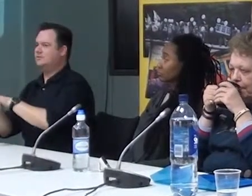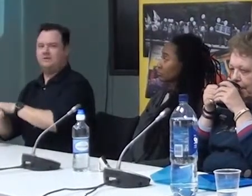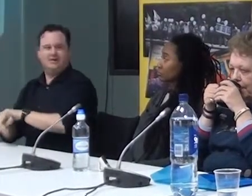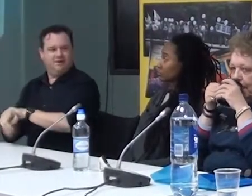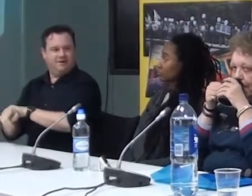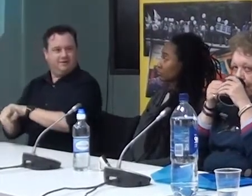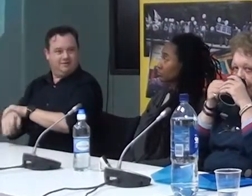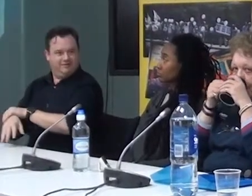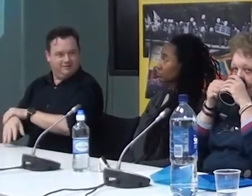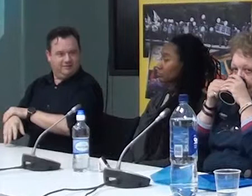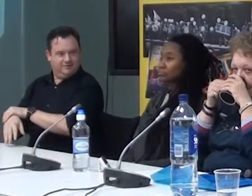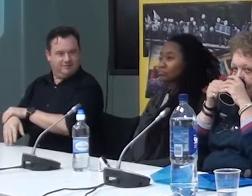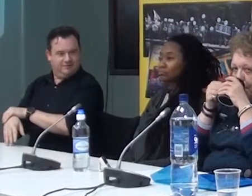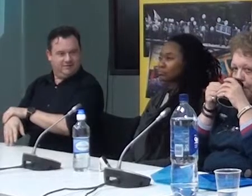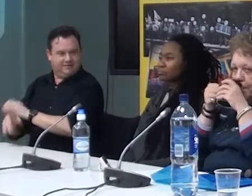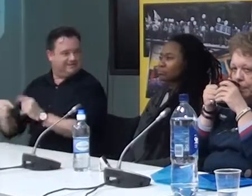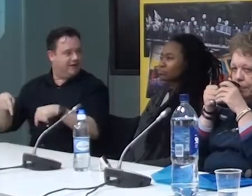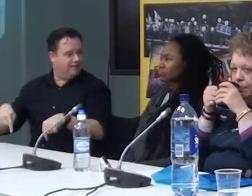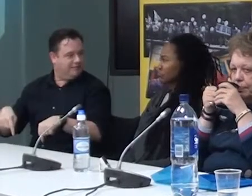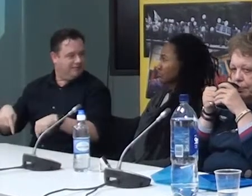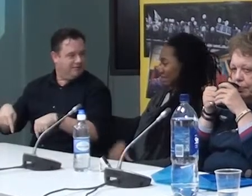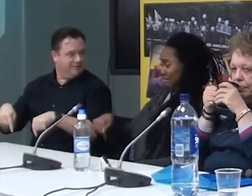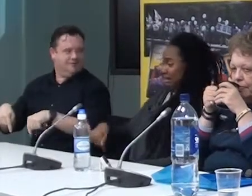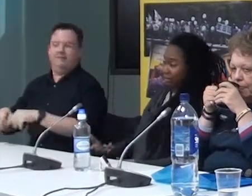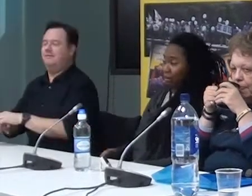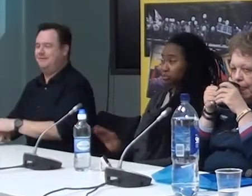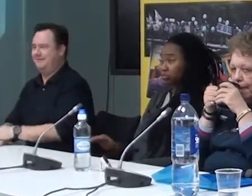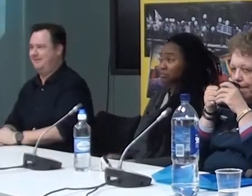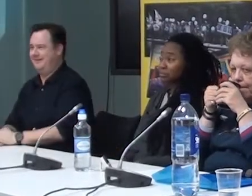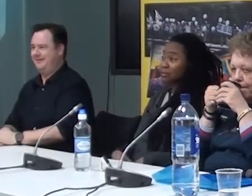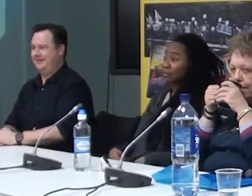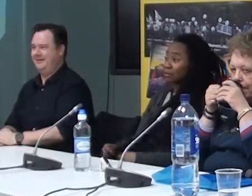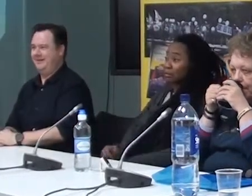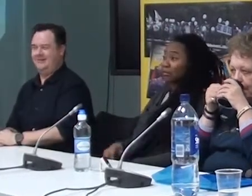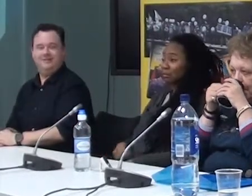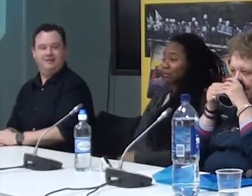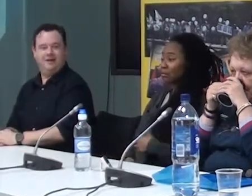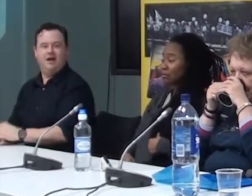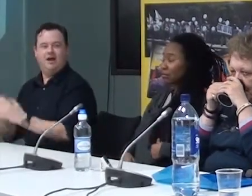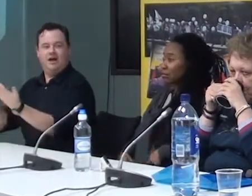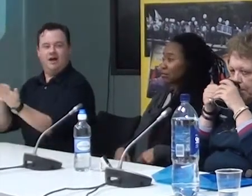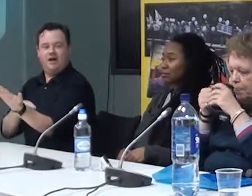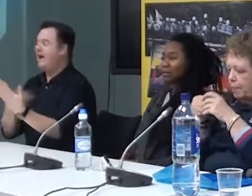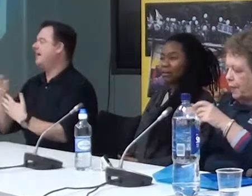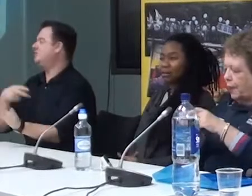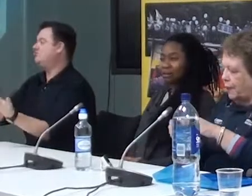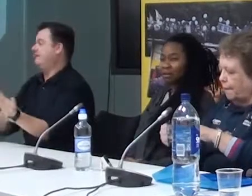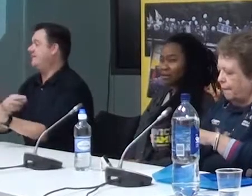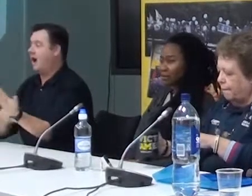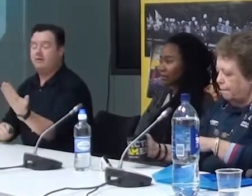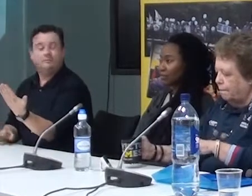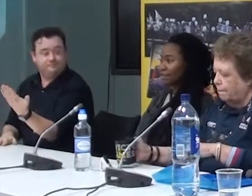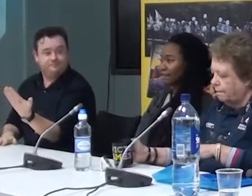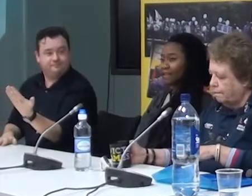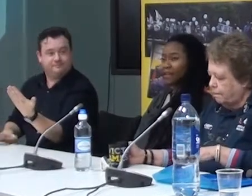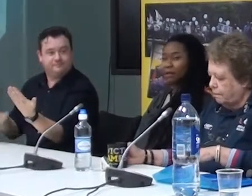Do not replace receiver until the address has been repeated. There we go. Repeated by fire brigade. Call fire brigade immediately